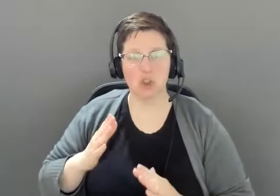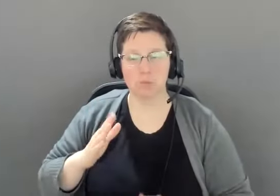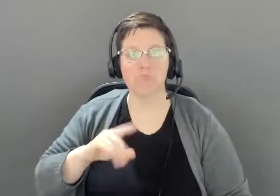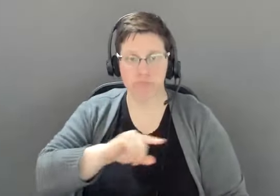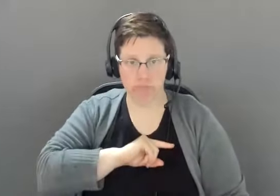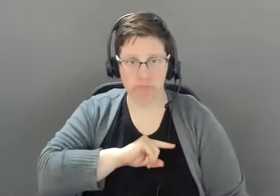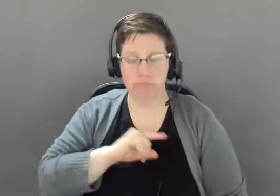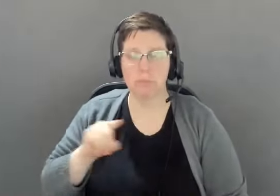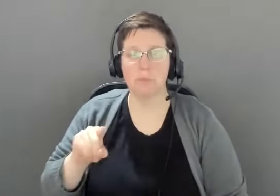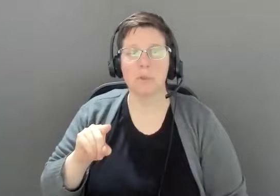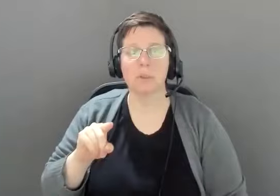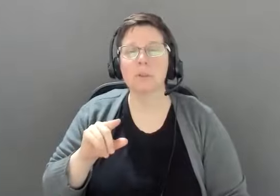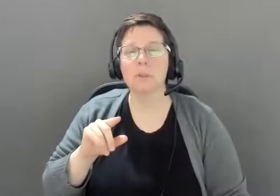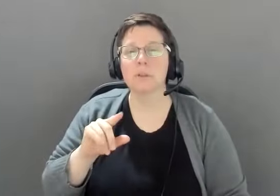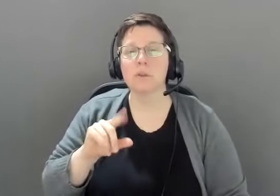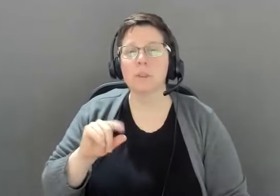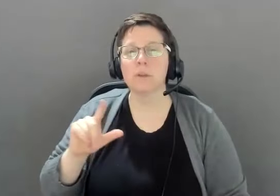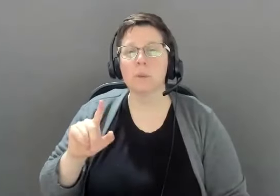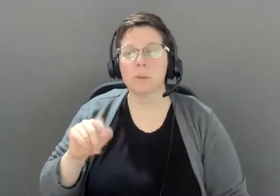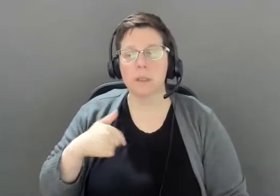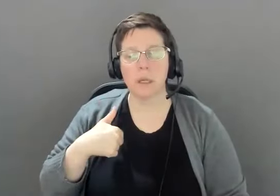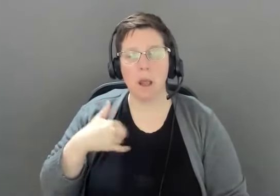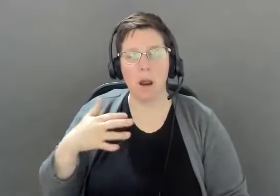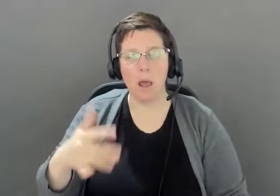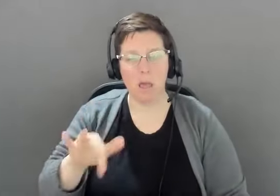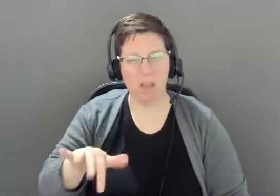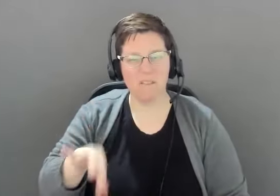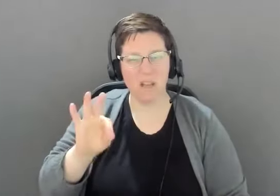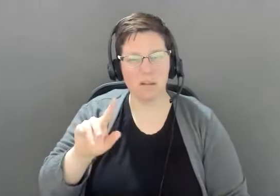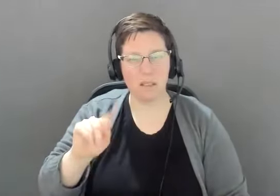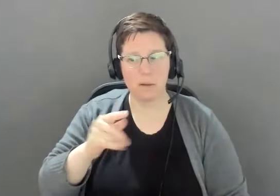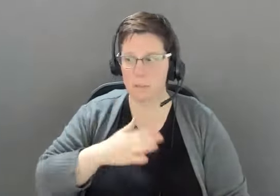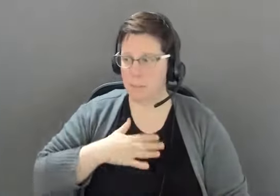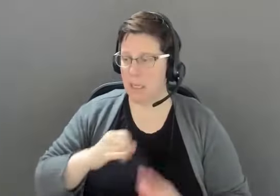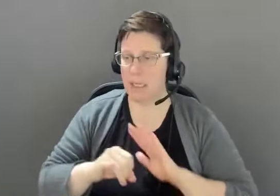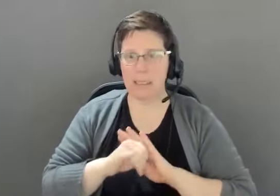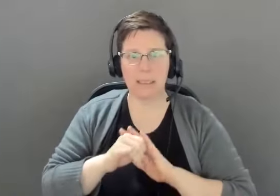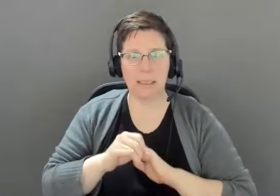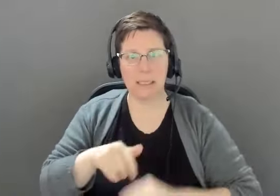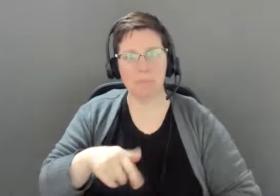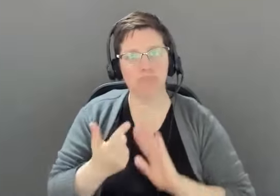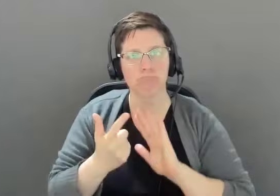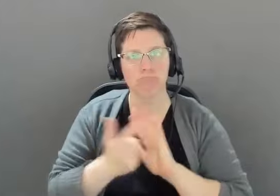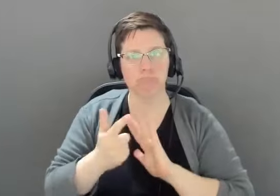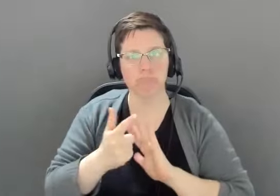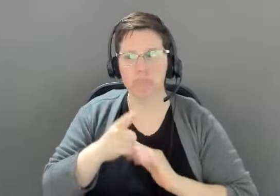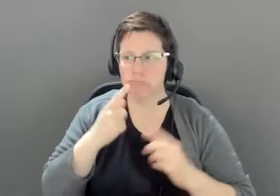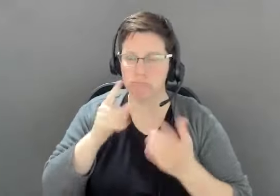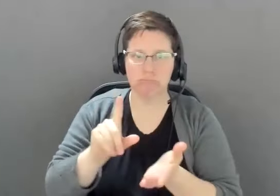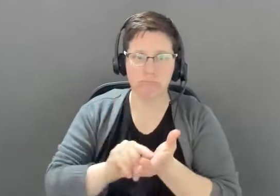2021, I found out that there had been a publication ban on my identity that had been placed since October